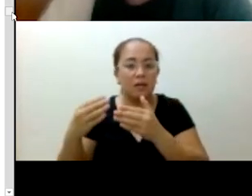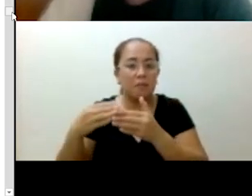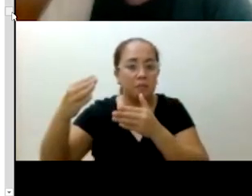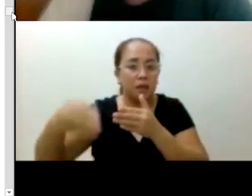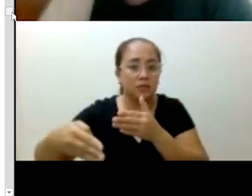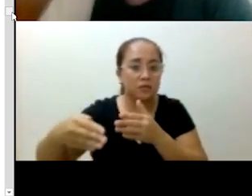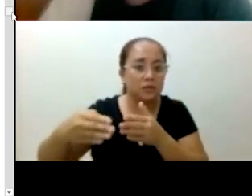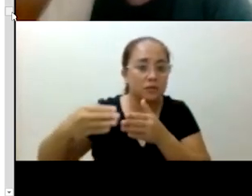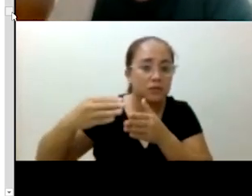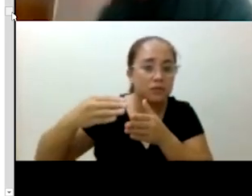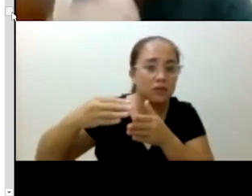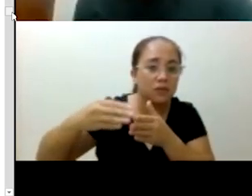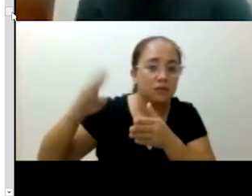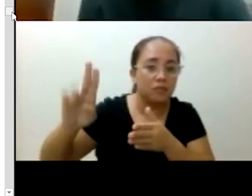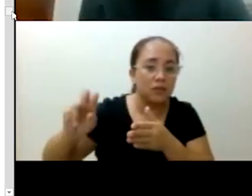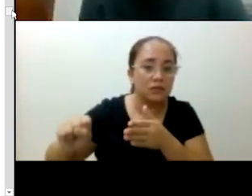Right?